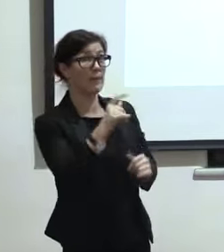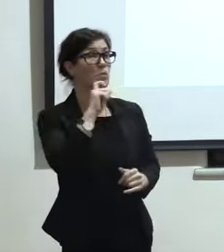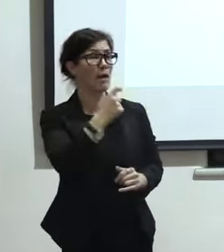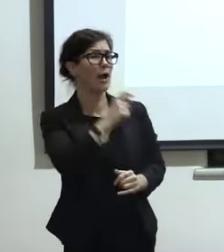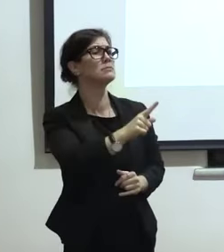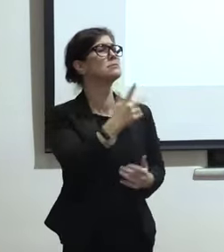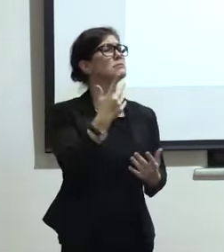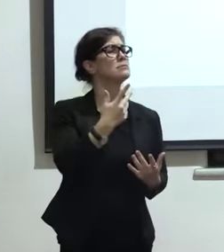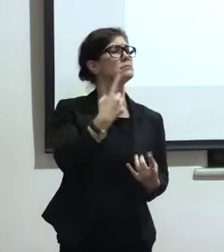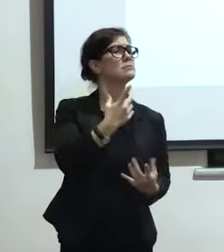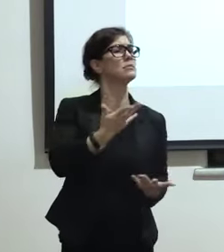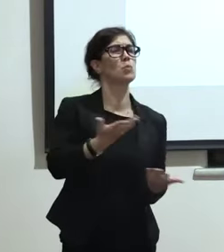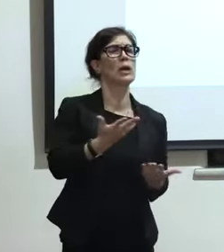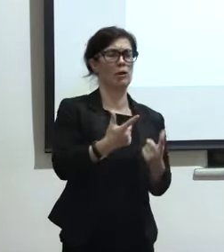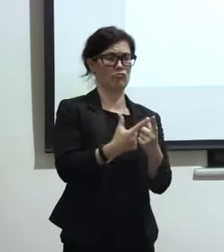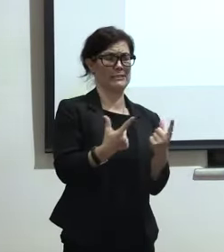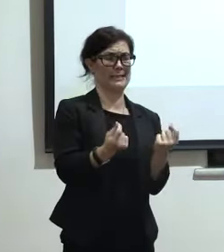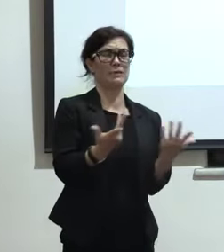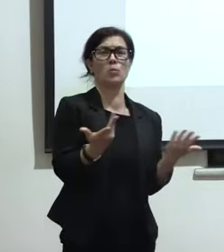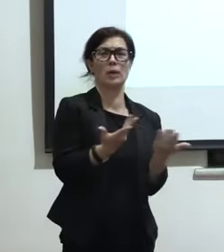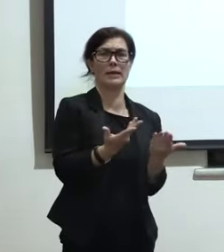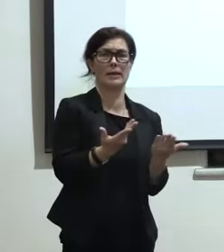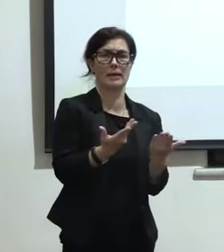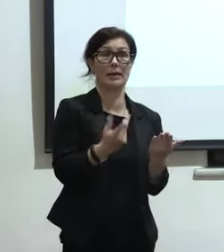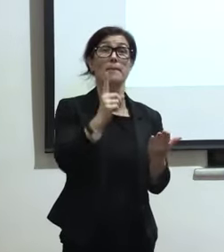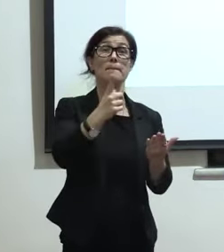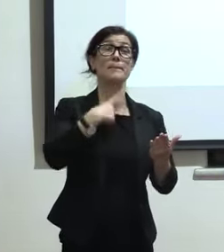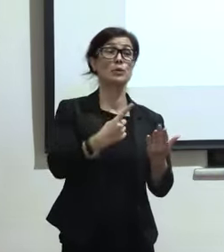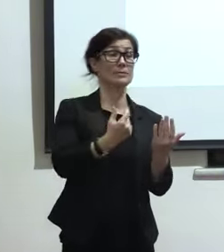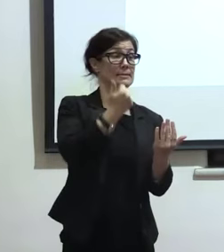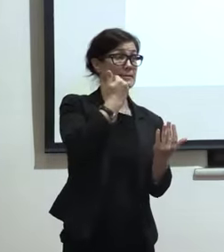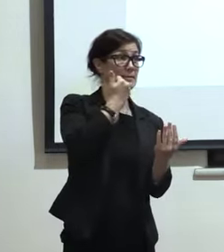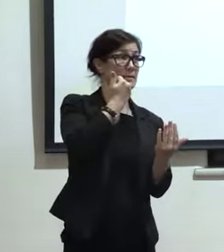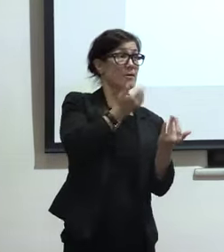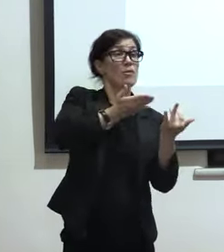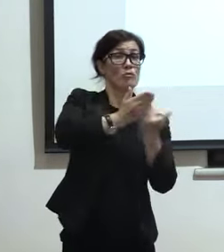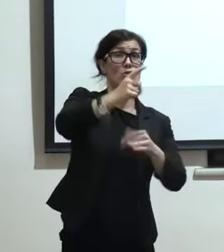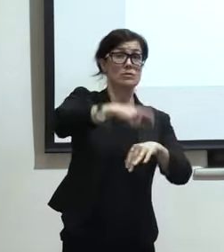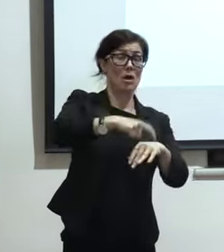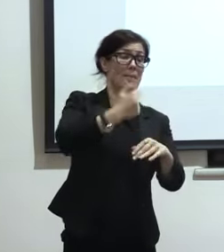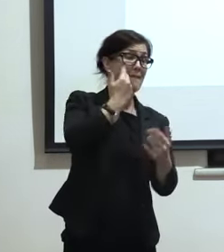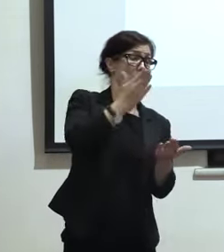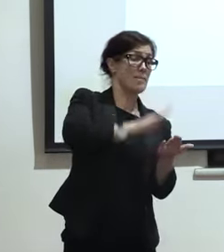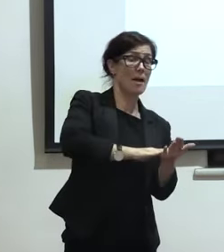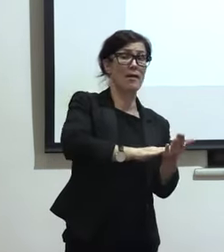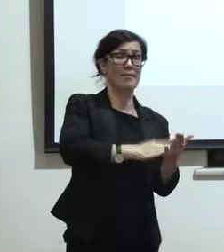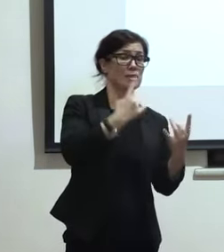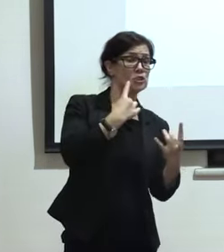ask to see these receipts, but you've been acquitting as you go along. So it's different in that you don't have money sitting in your bank